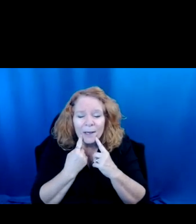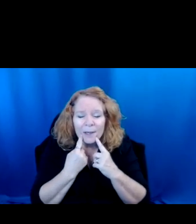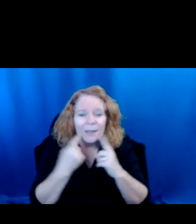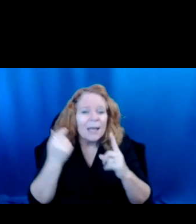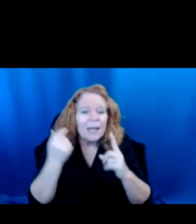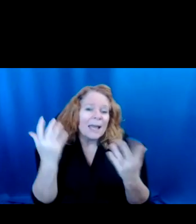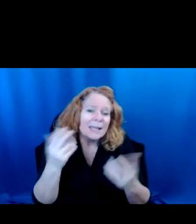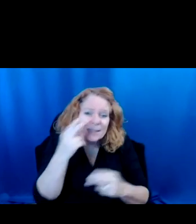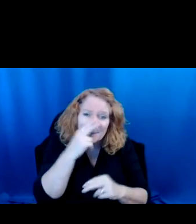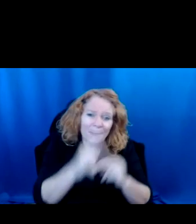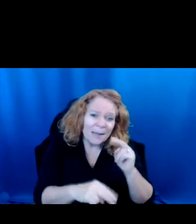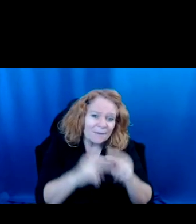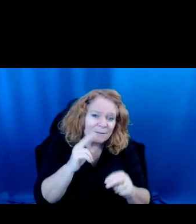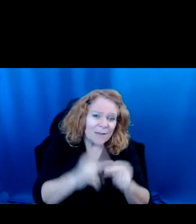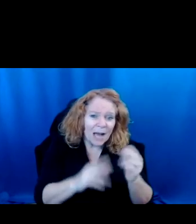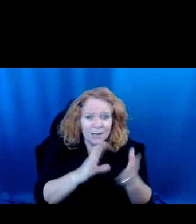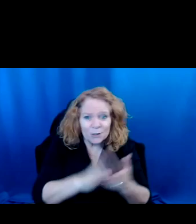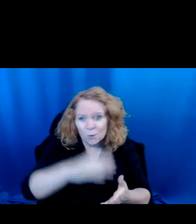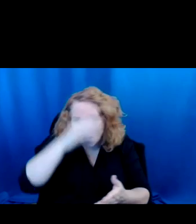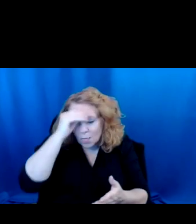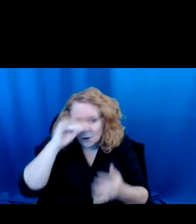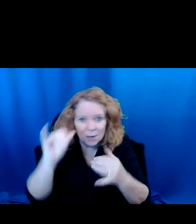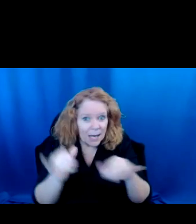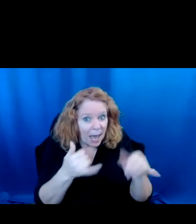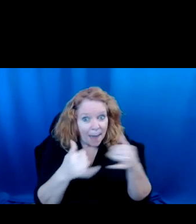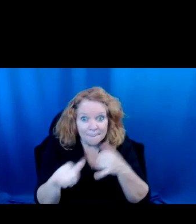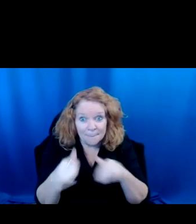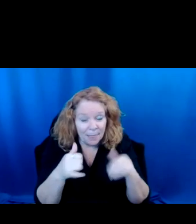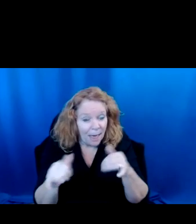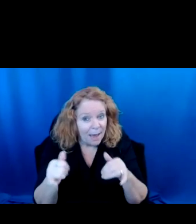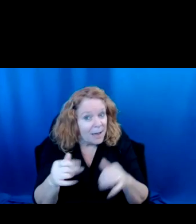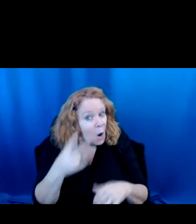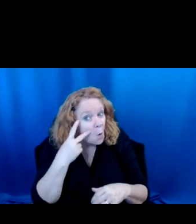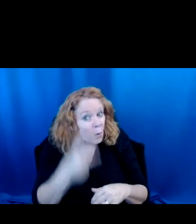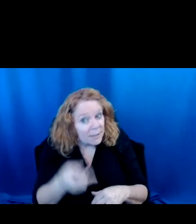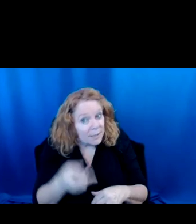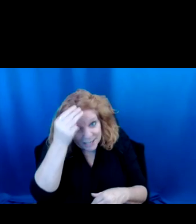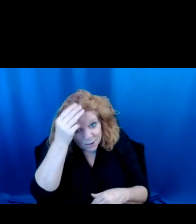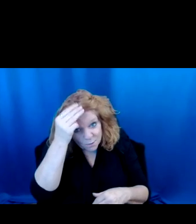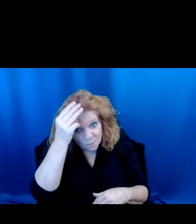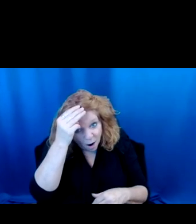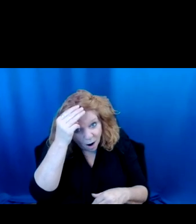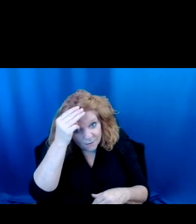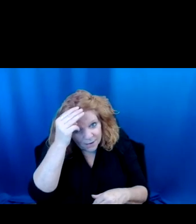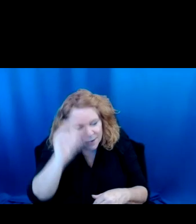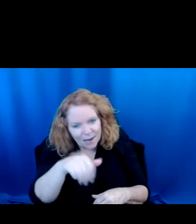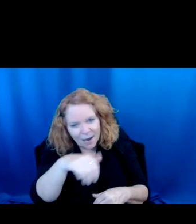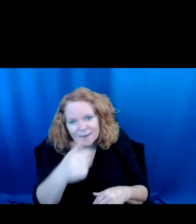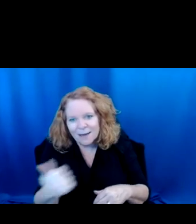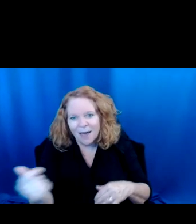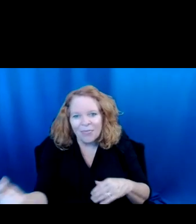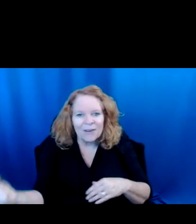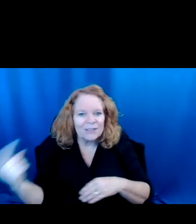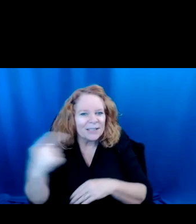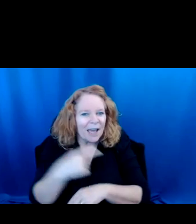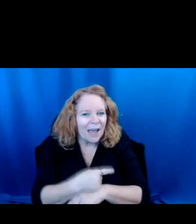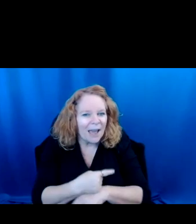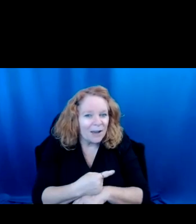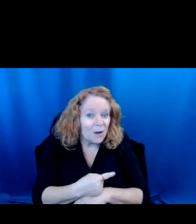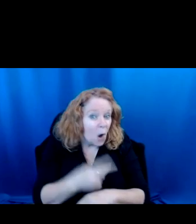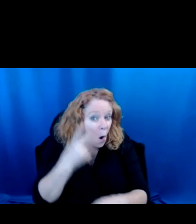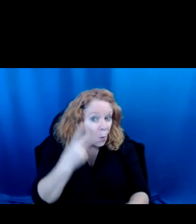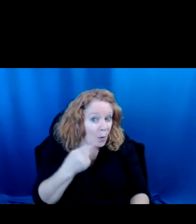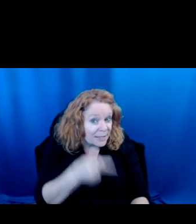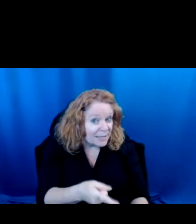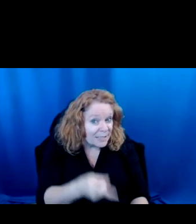It's been fun to learn and play. And we'll see you, Marvin, on another day. We'll